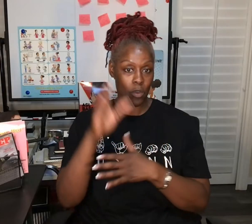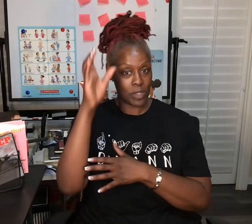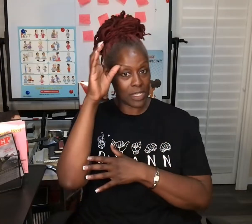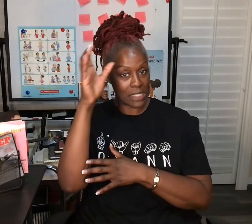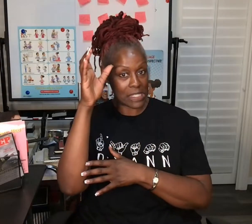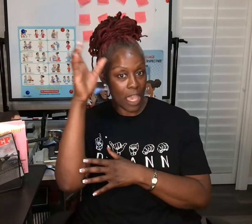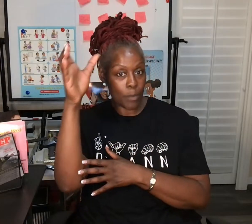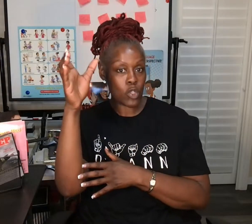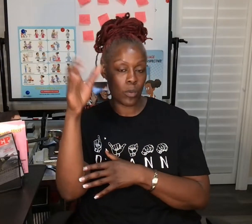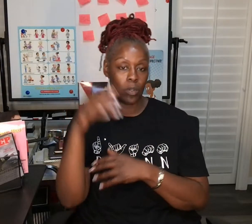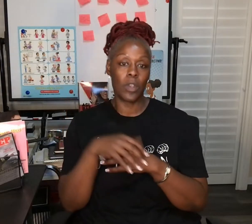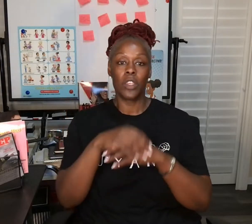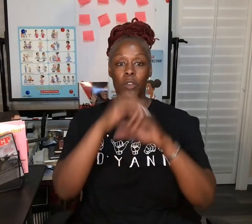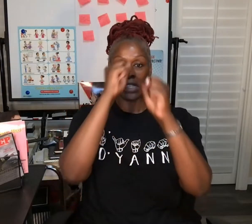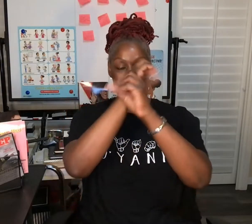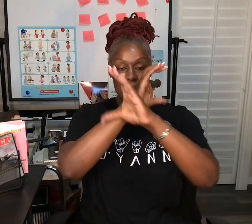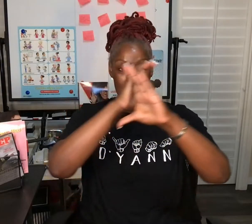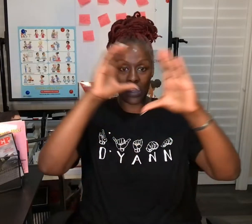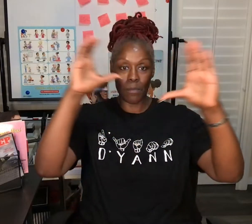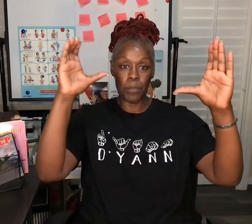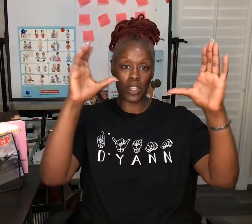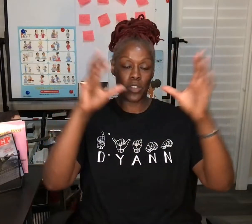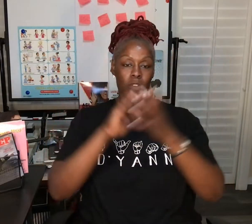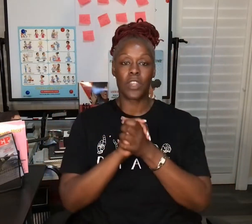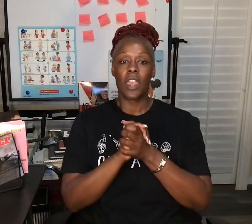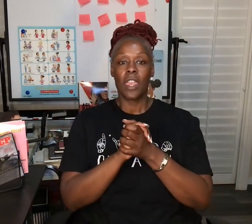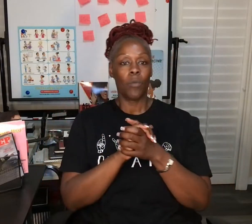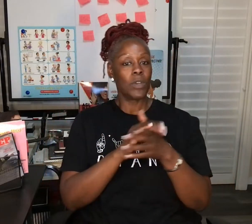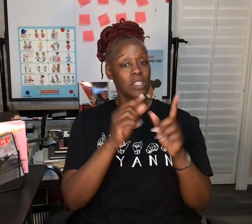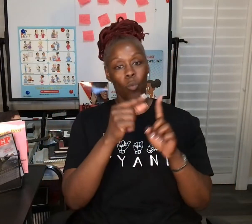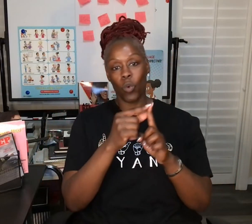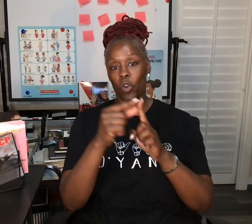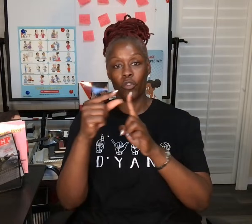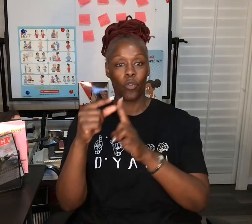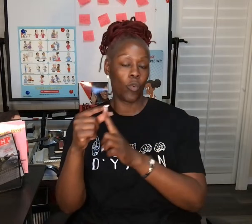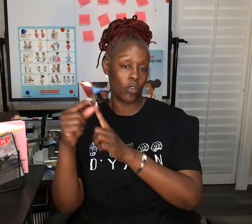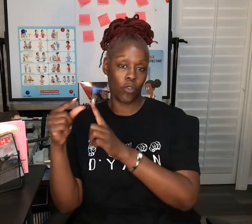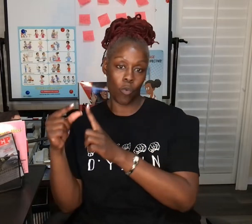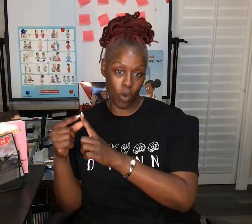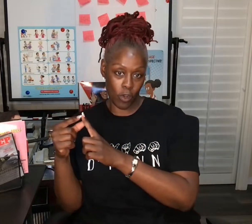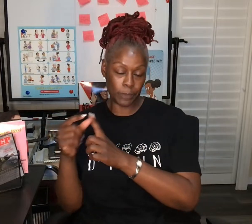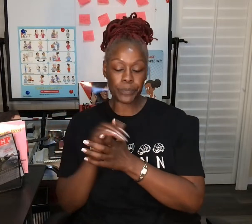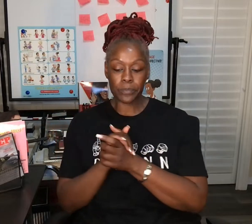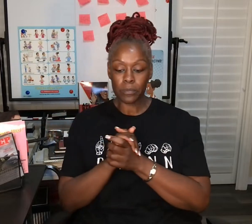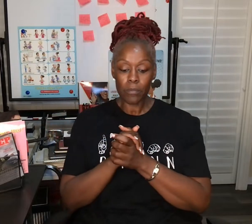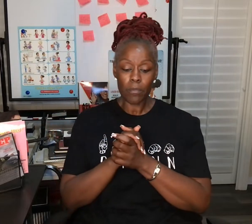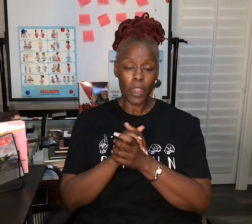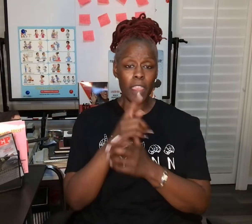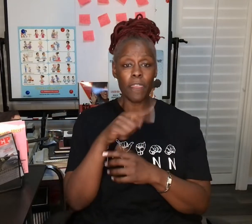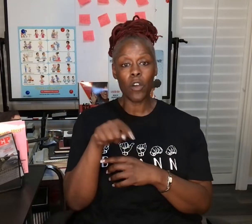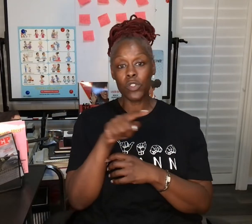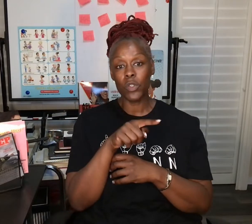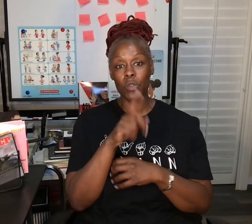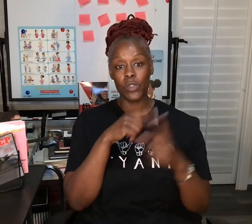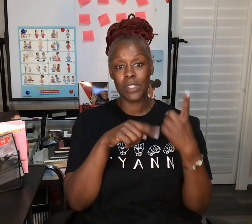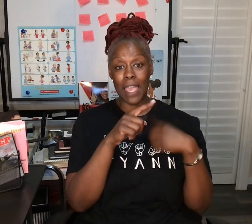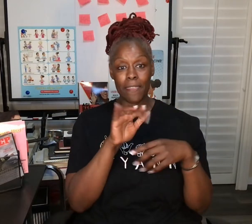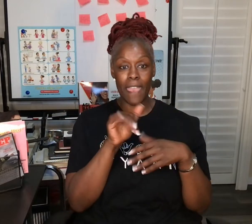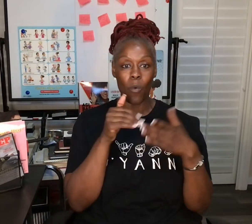was conceptual. You can see the pictures. It wasn't word for word for word. And those who sign that